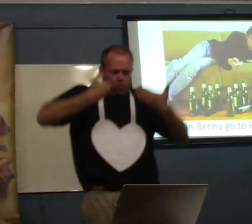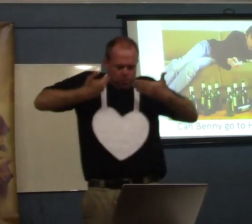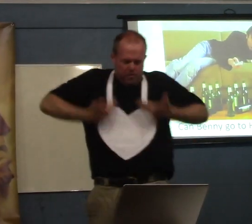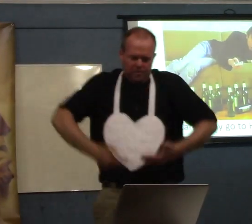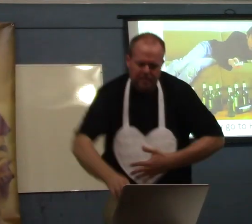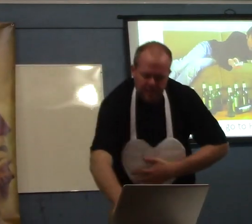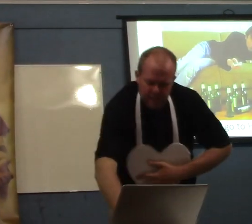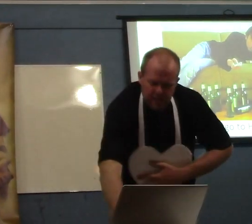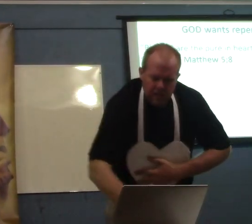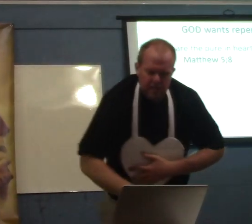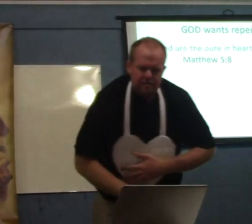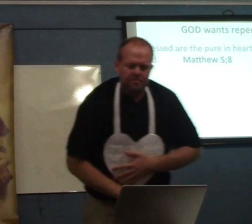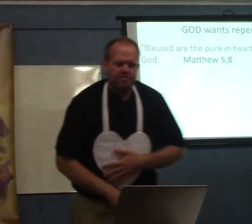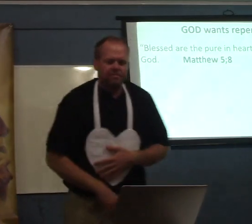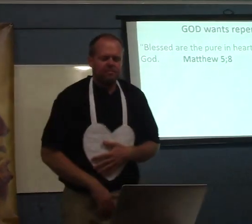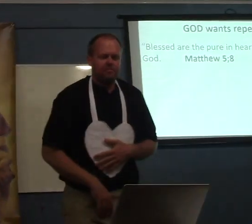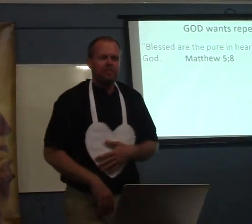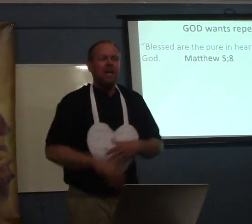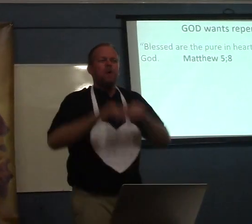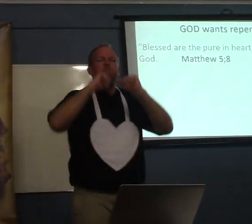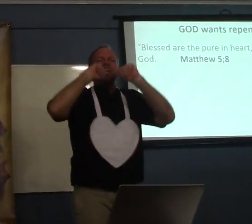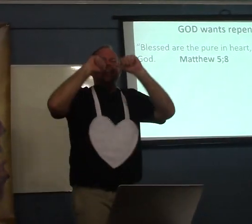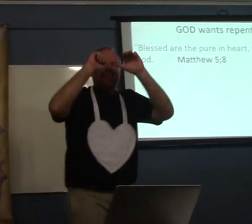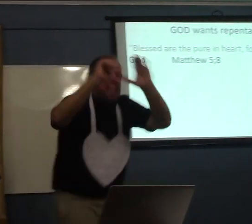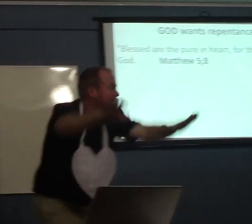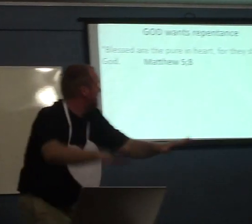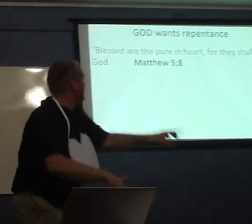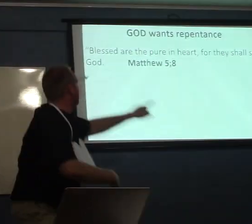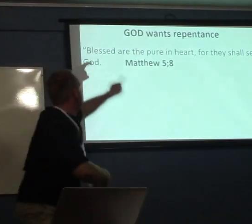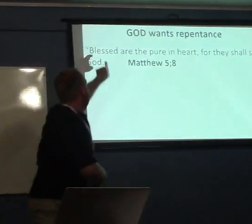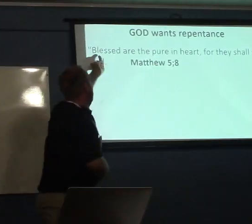He now has a new heart. Blessed.